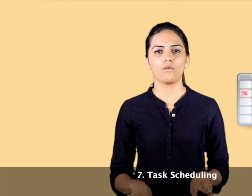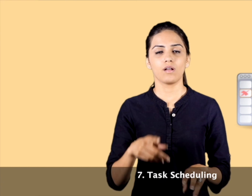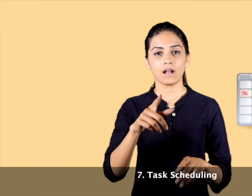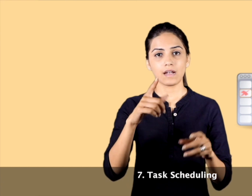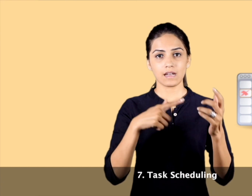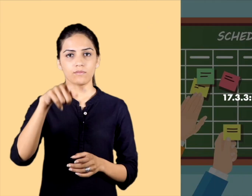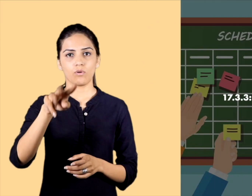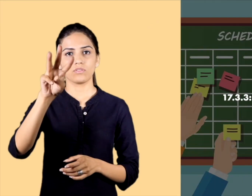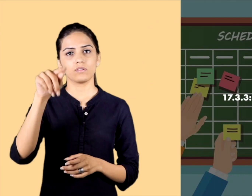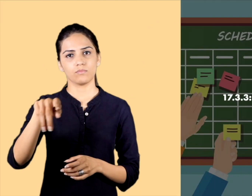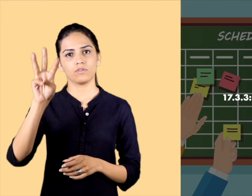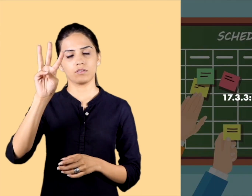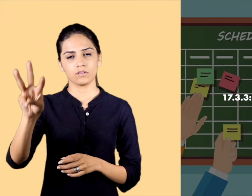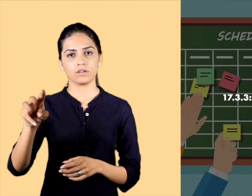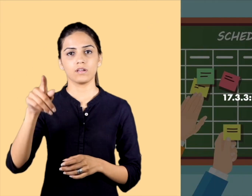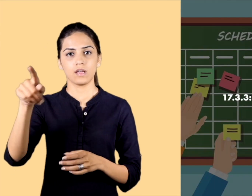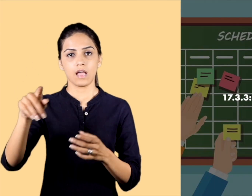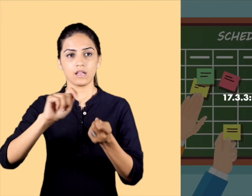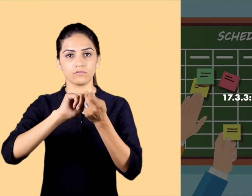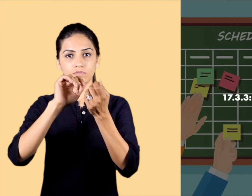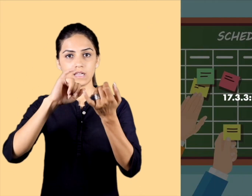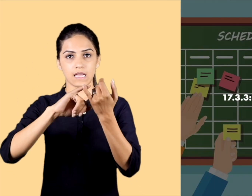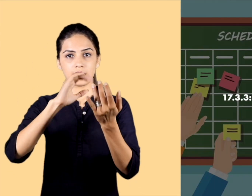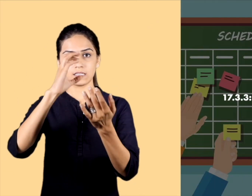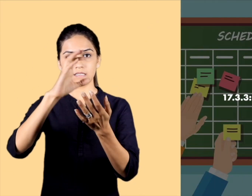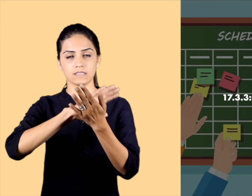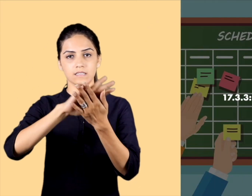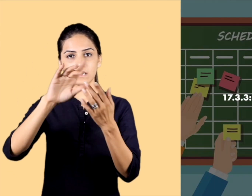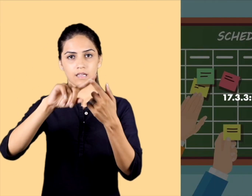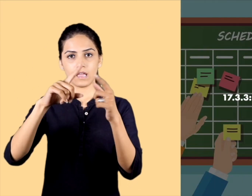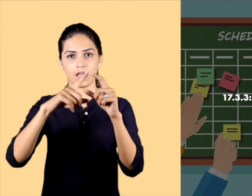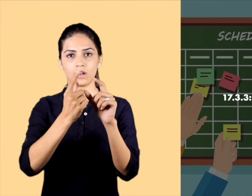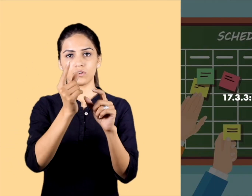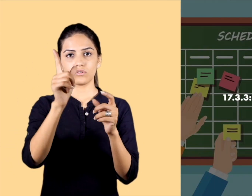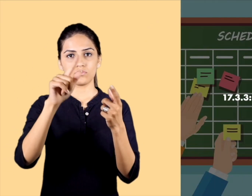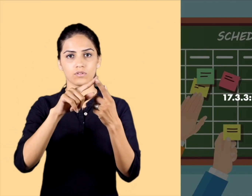scheduling. 17.3.3 Scheduling task.